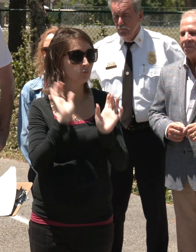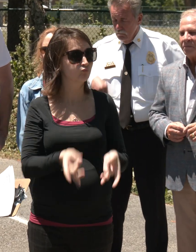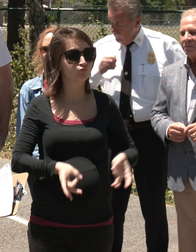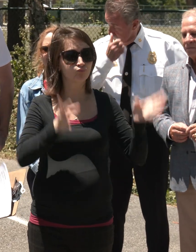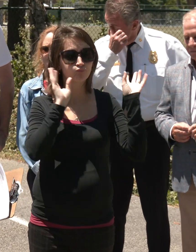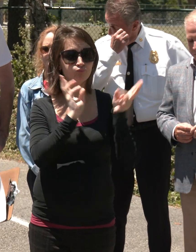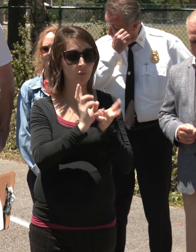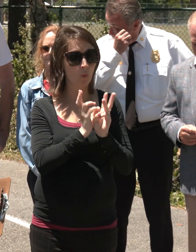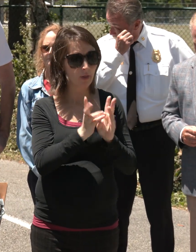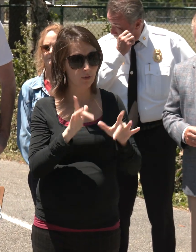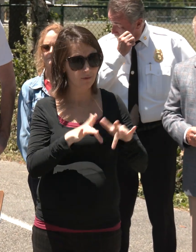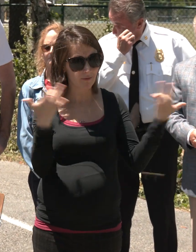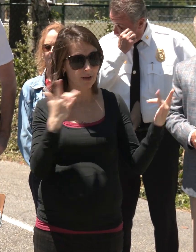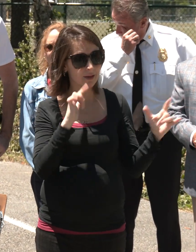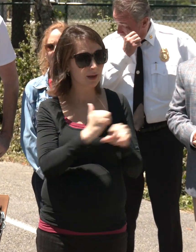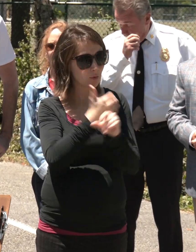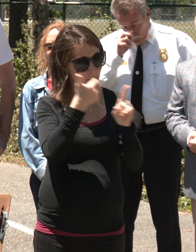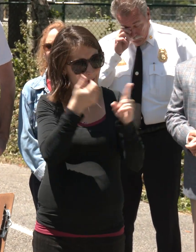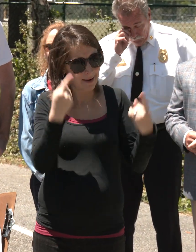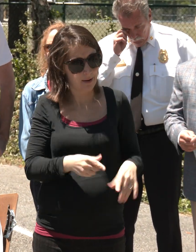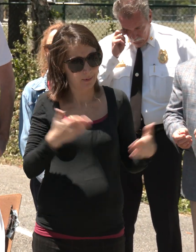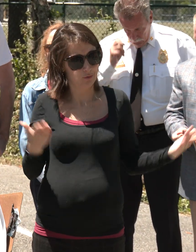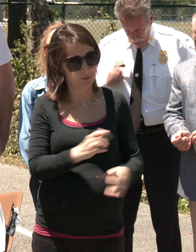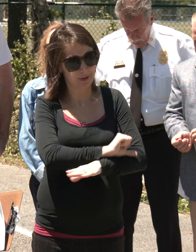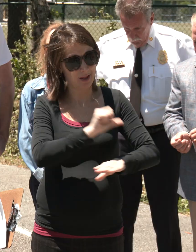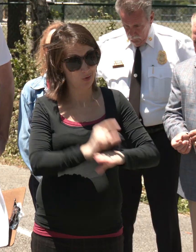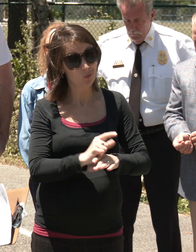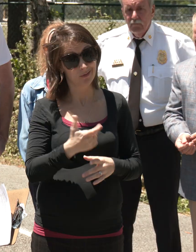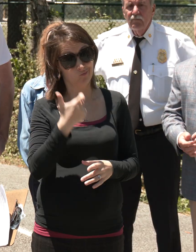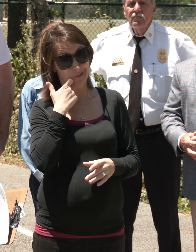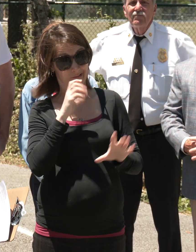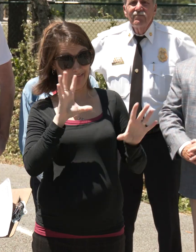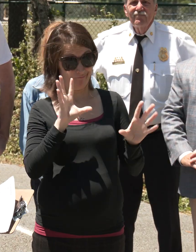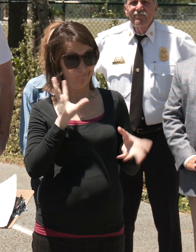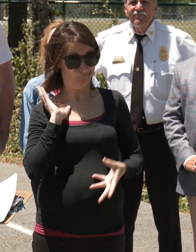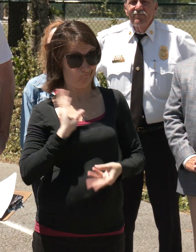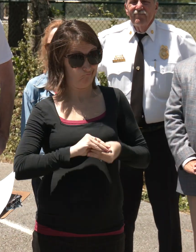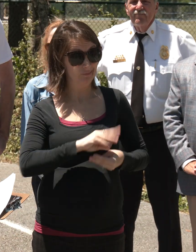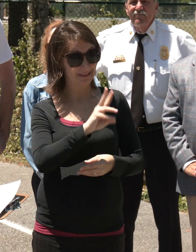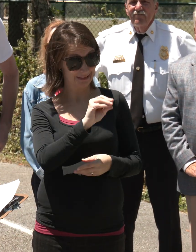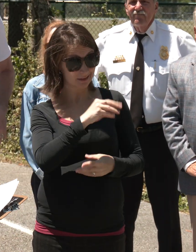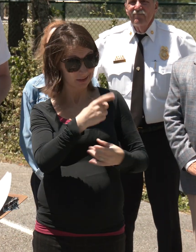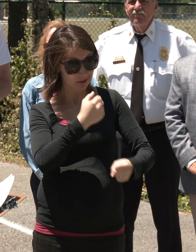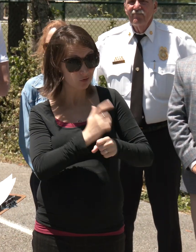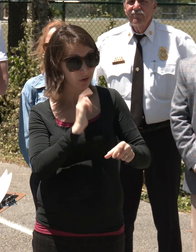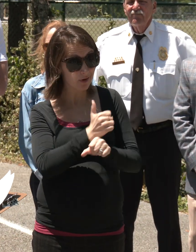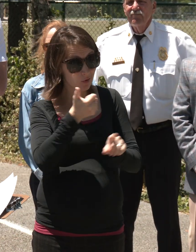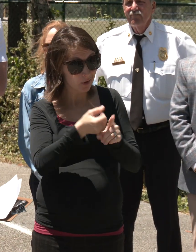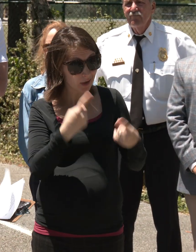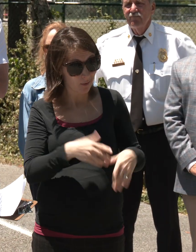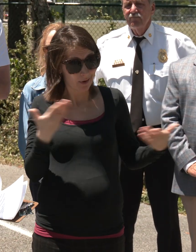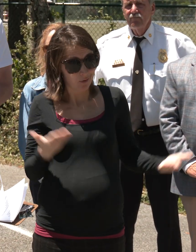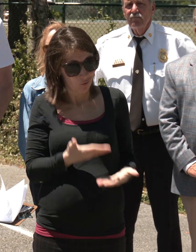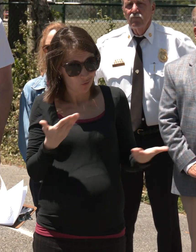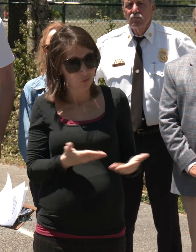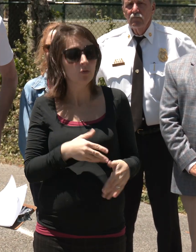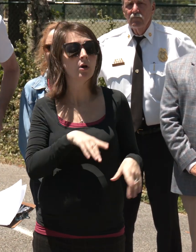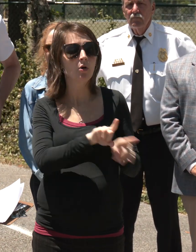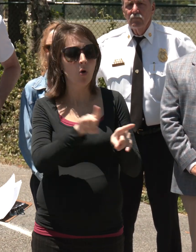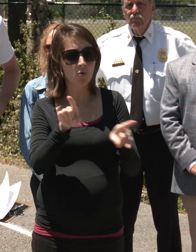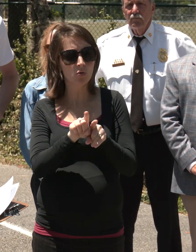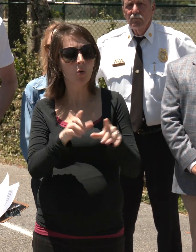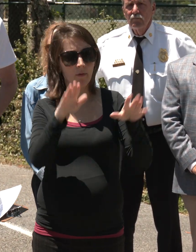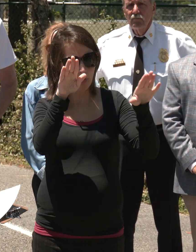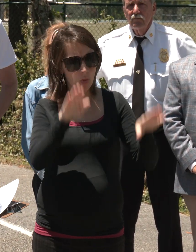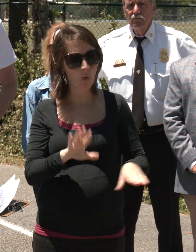weather event that has hit St. Louis in the last 60 years took place here in St. Louis, and I've ordered the lowering of